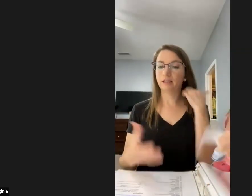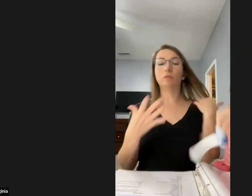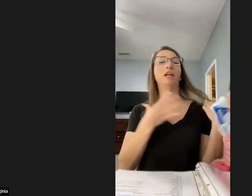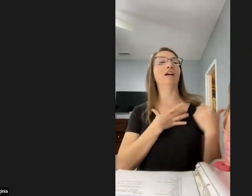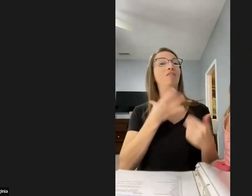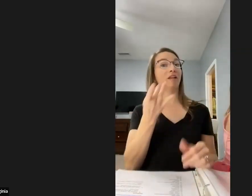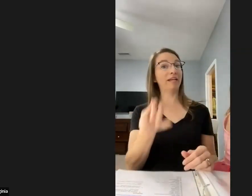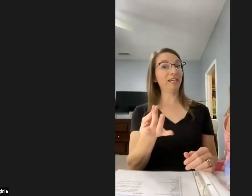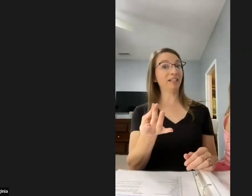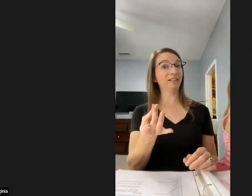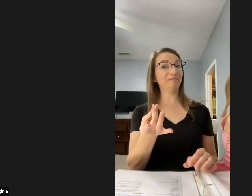we have like,